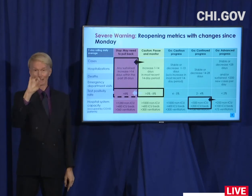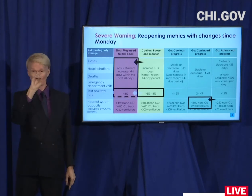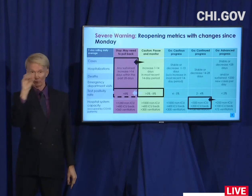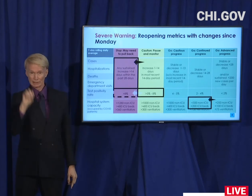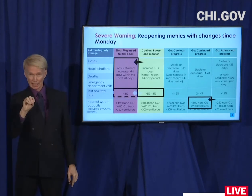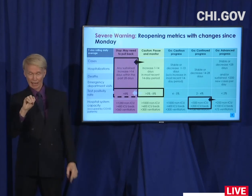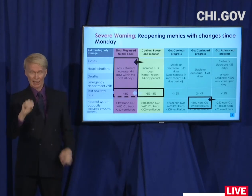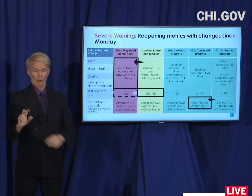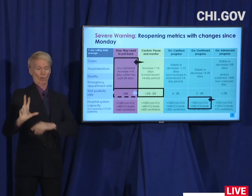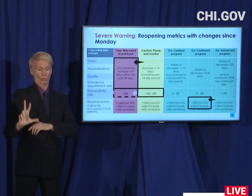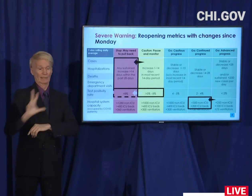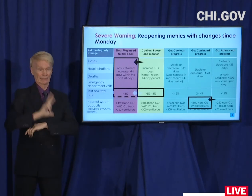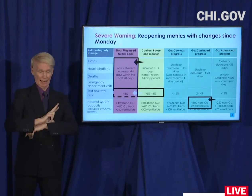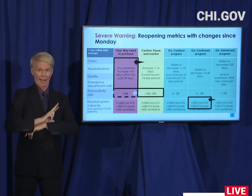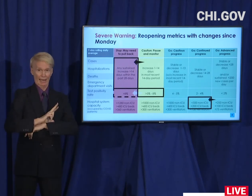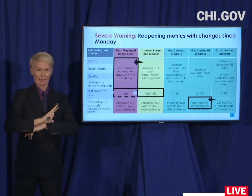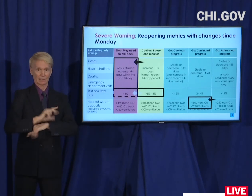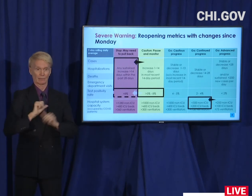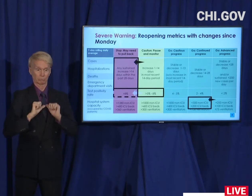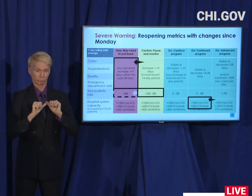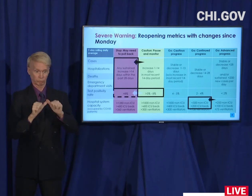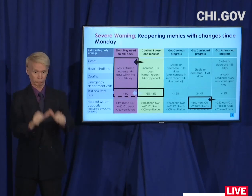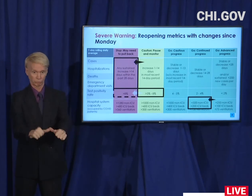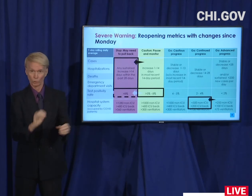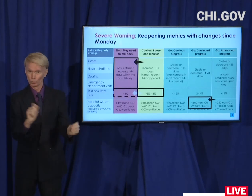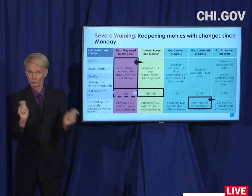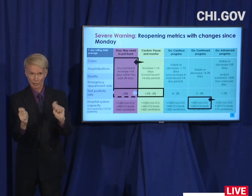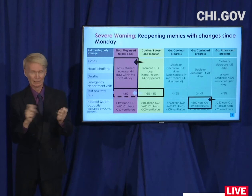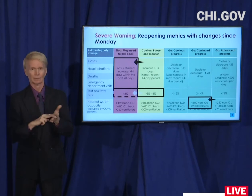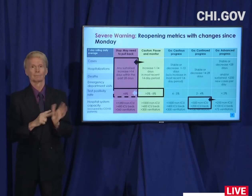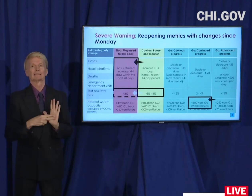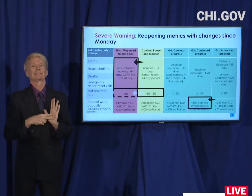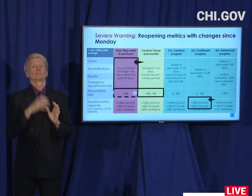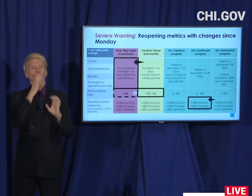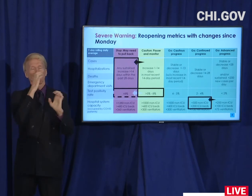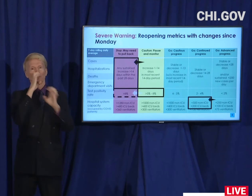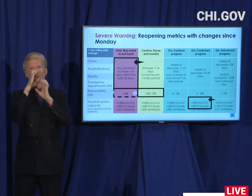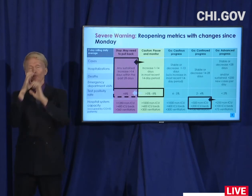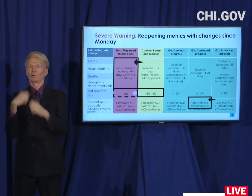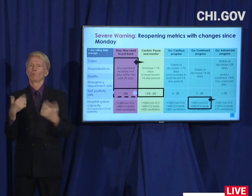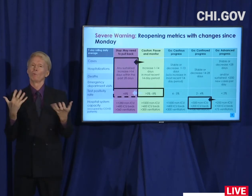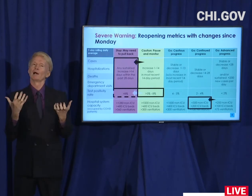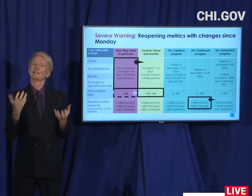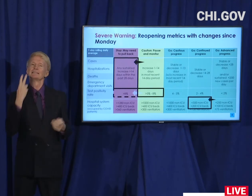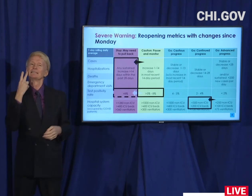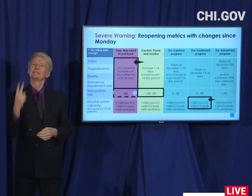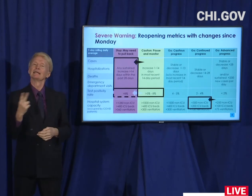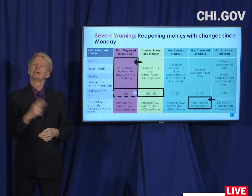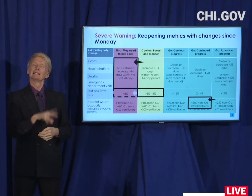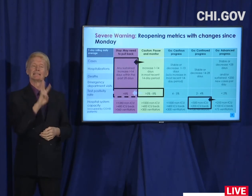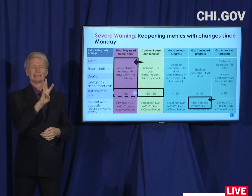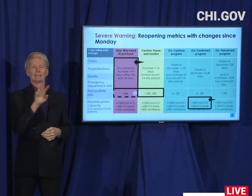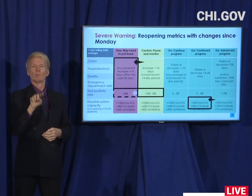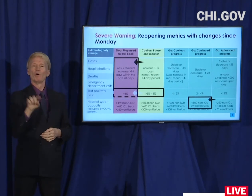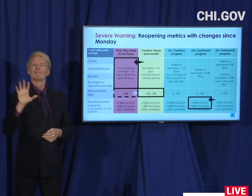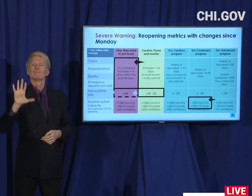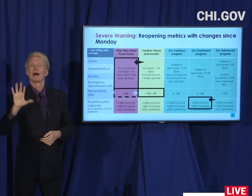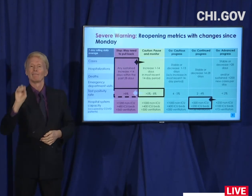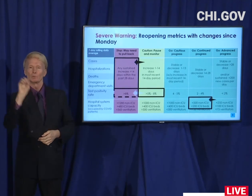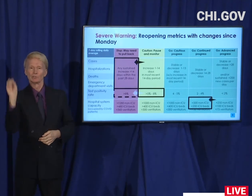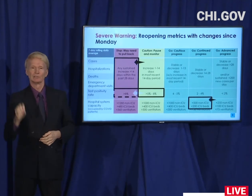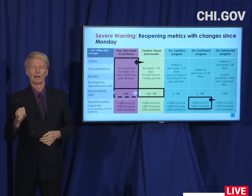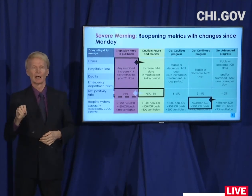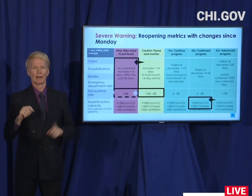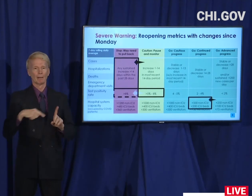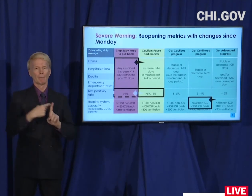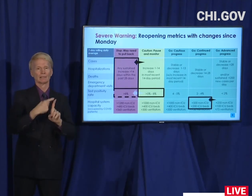makes larger restrictions come in, and being able to get that back under a 6.5% positivity for 3 days is what allow